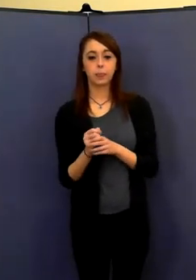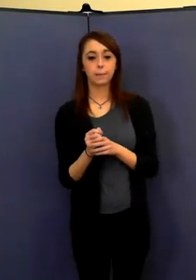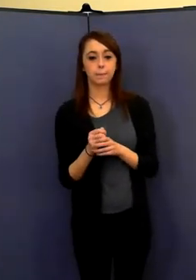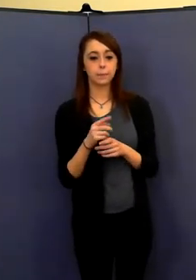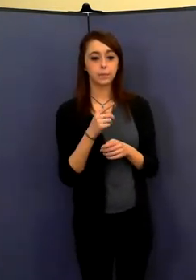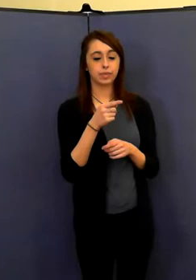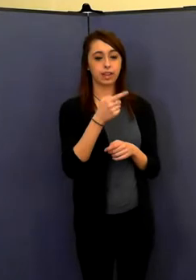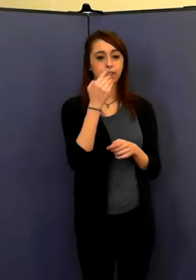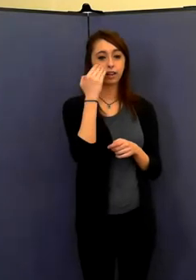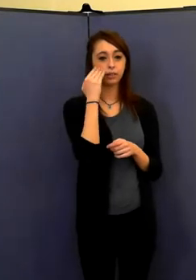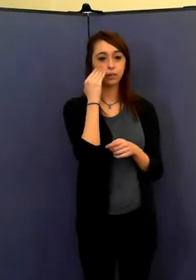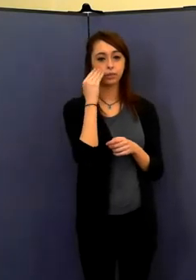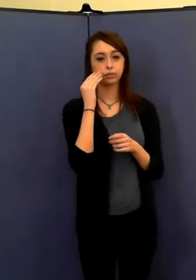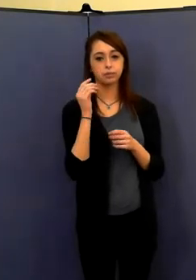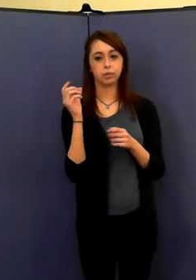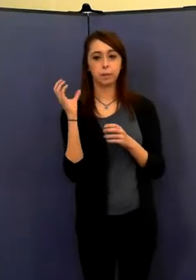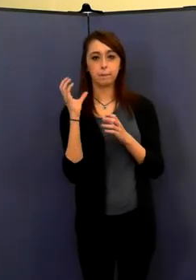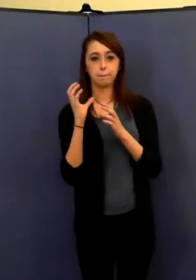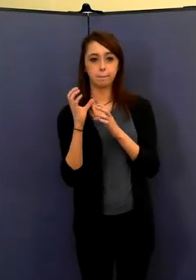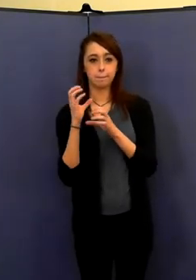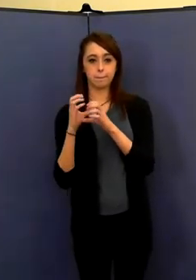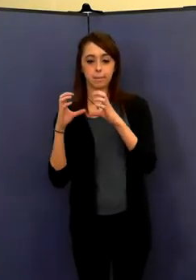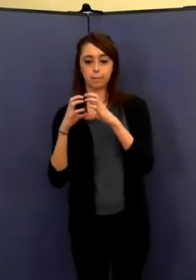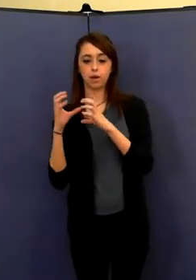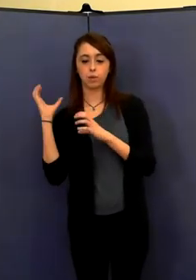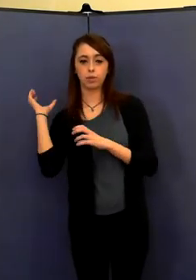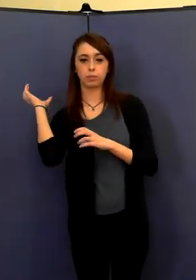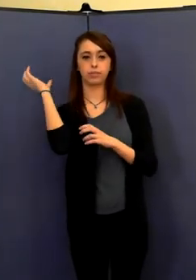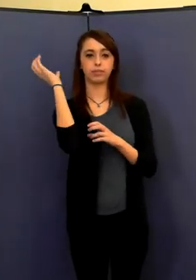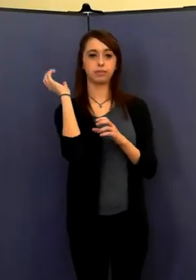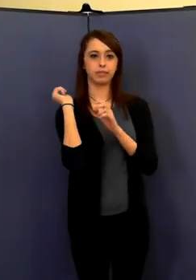be given a walk, which is when they advance a base without hitting it.